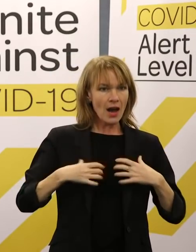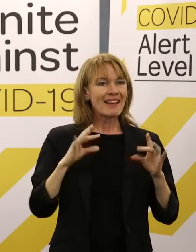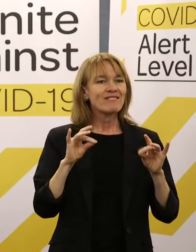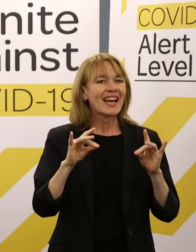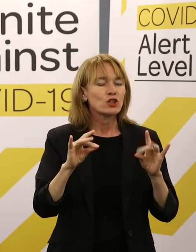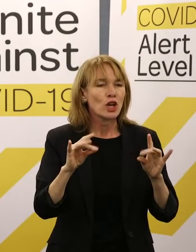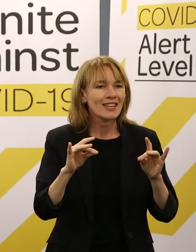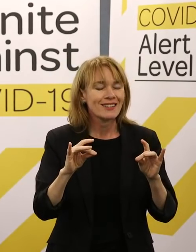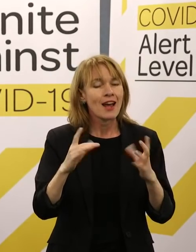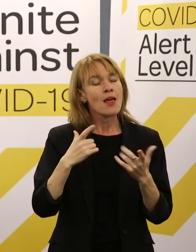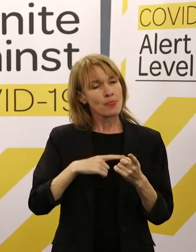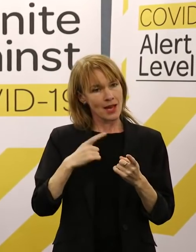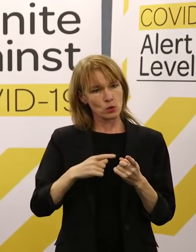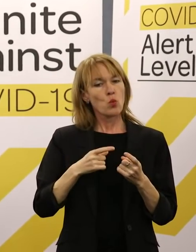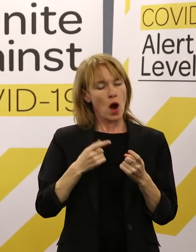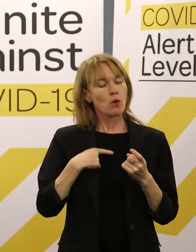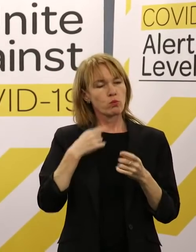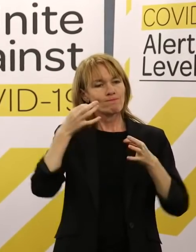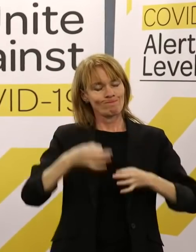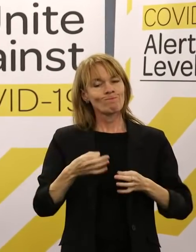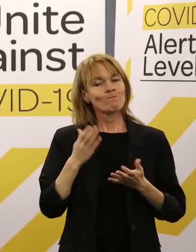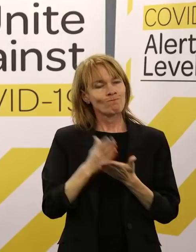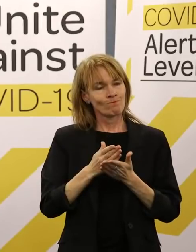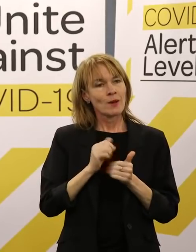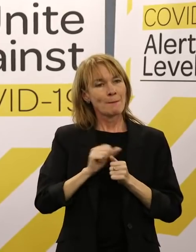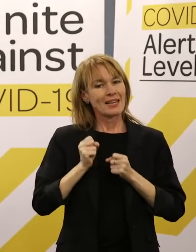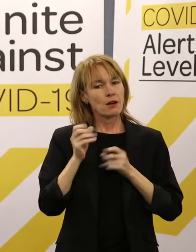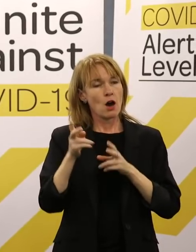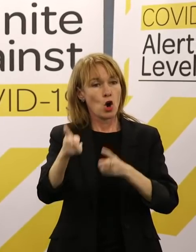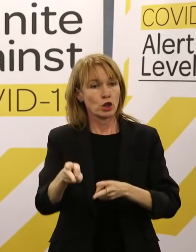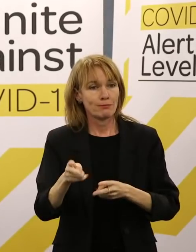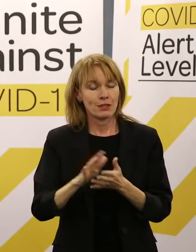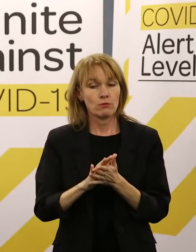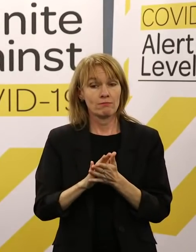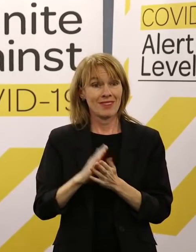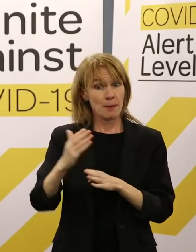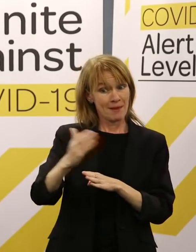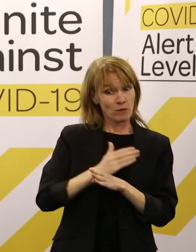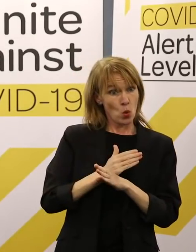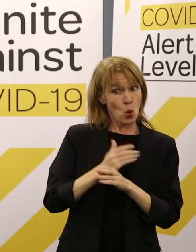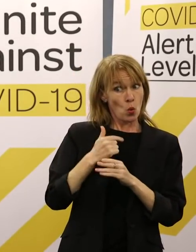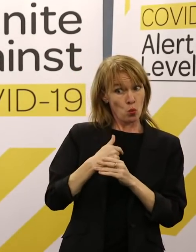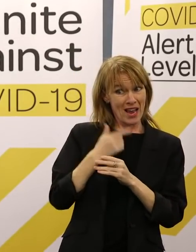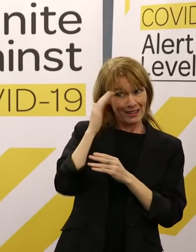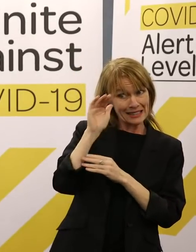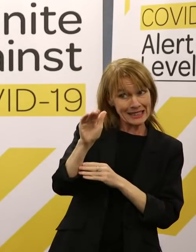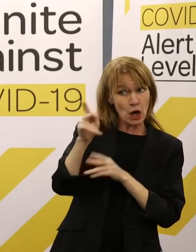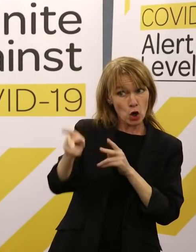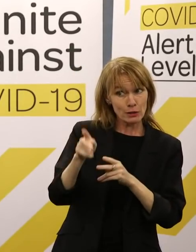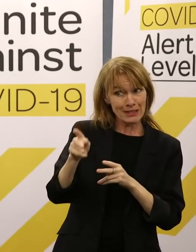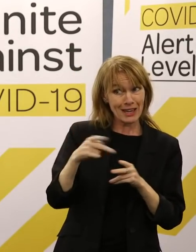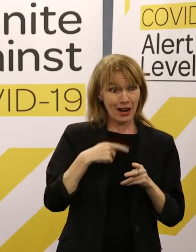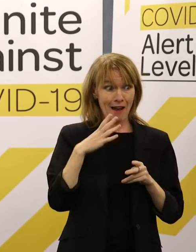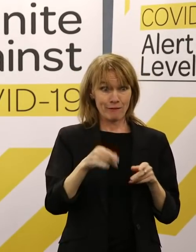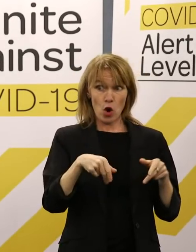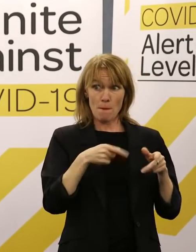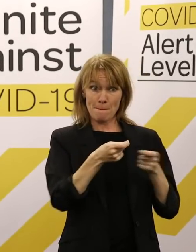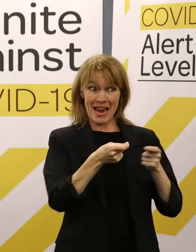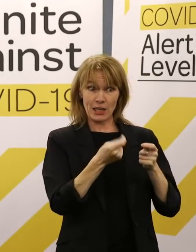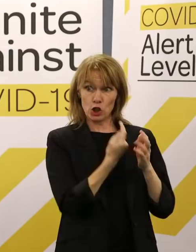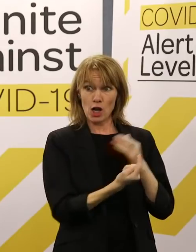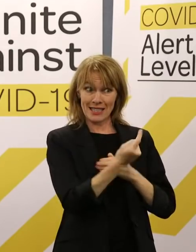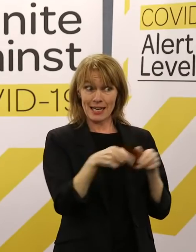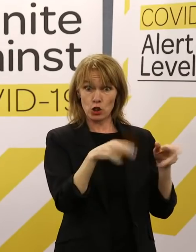So he was tested, the hospital knew that he was coming from a managed isolation facility. He was tested as part of his